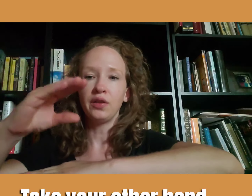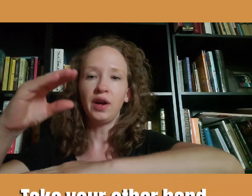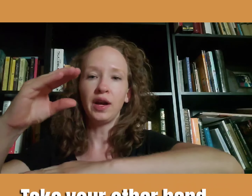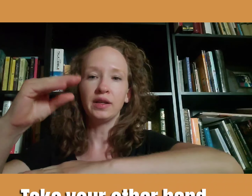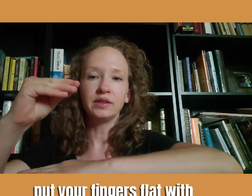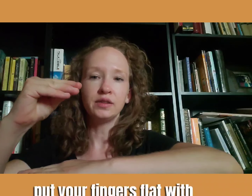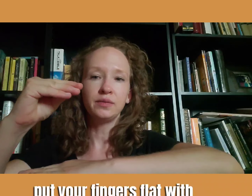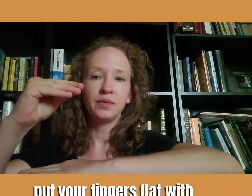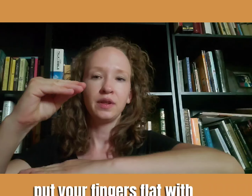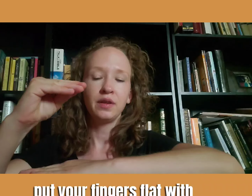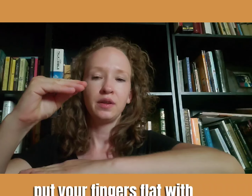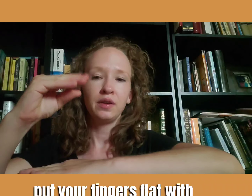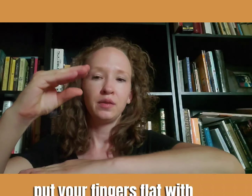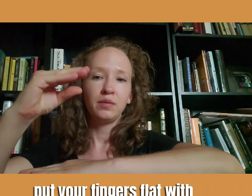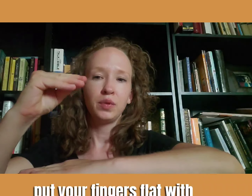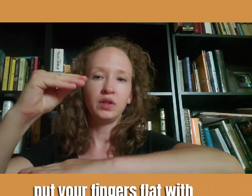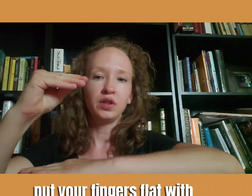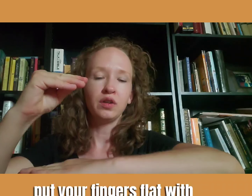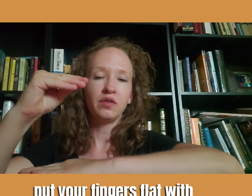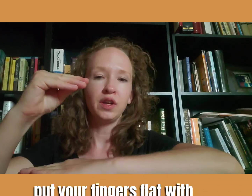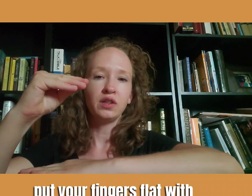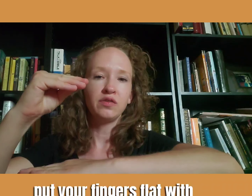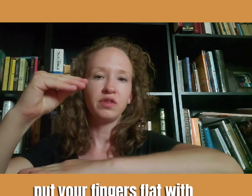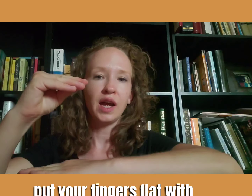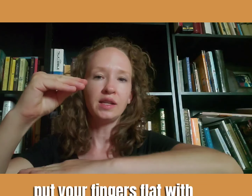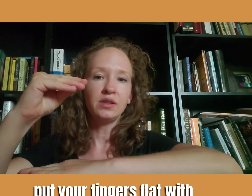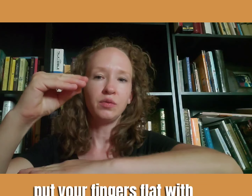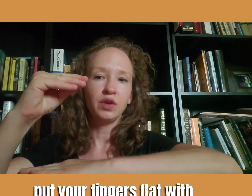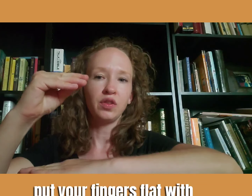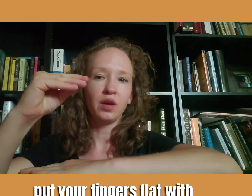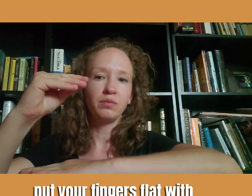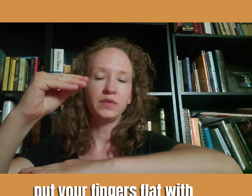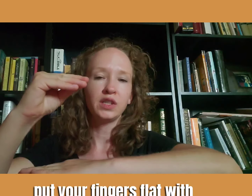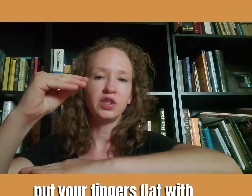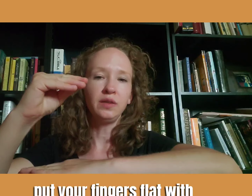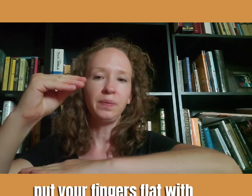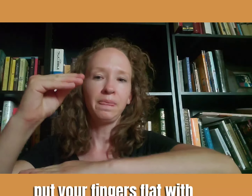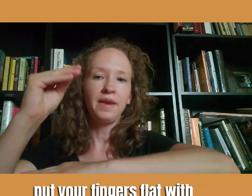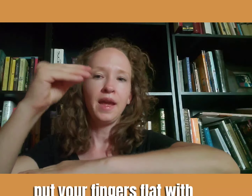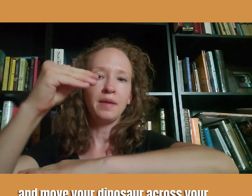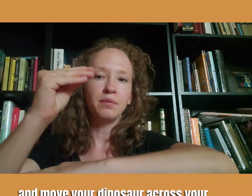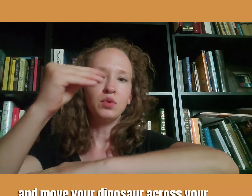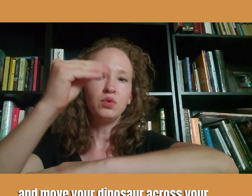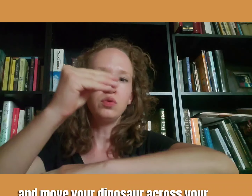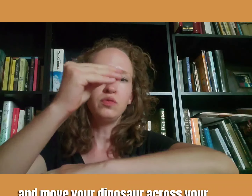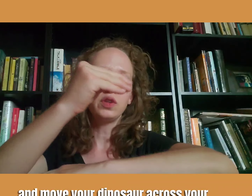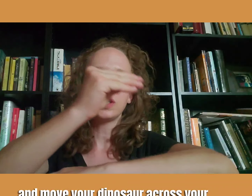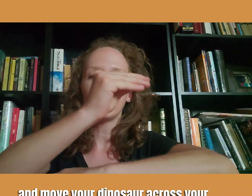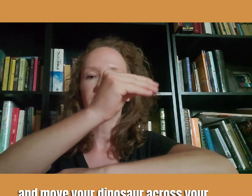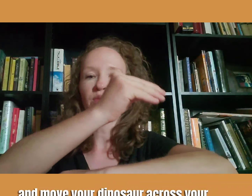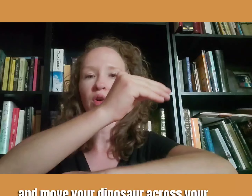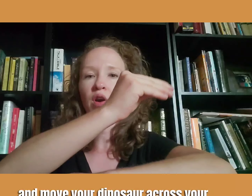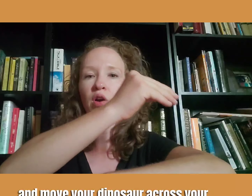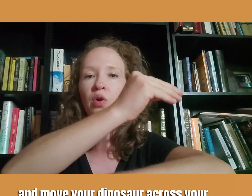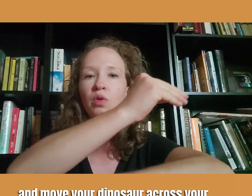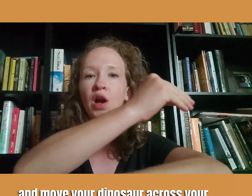other hand put your fingers flat with your thumb touching and move your dinosaur across